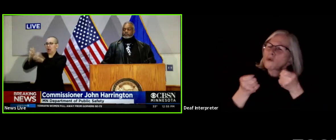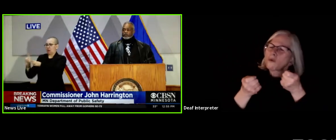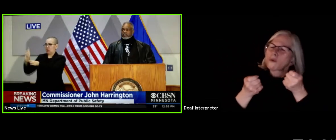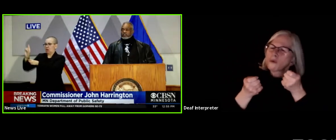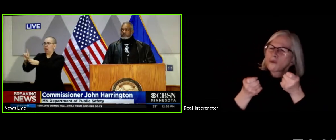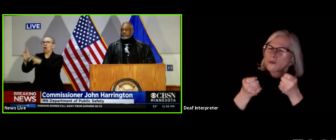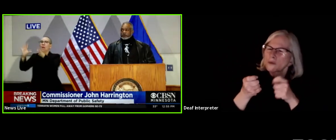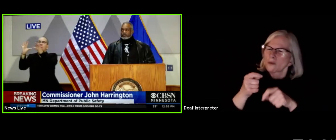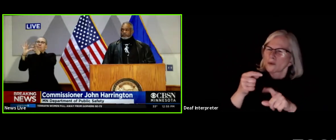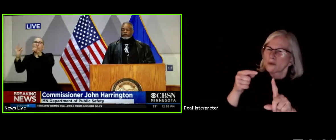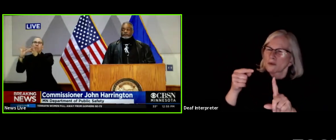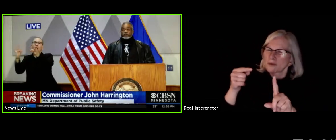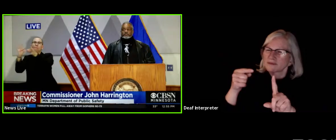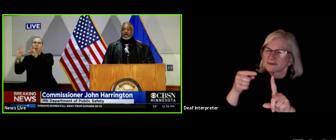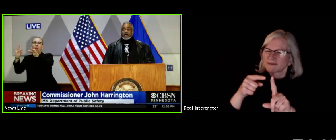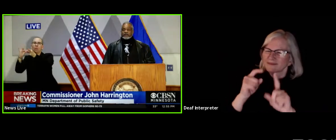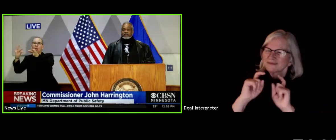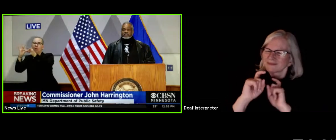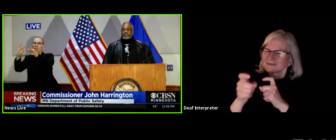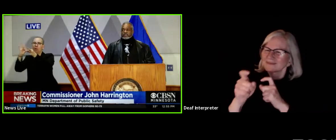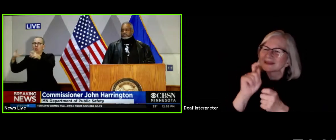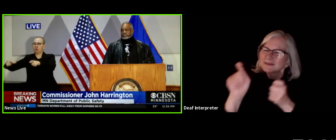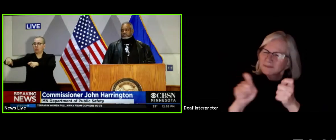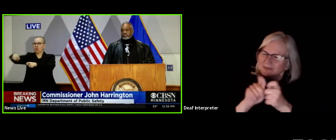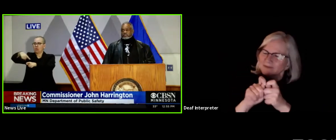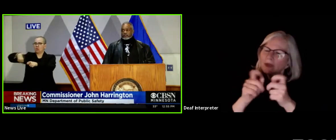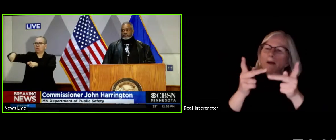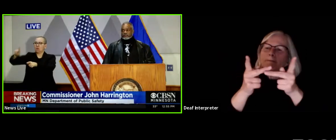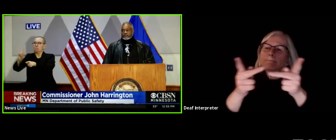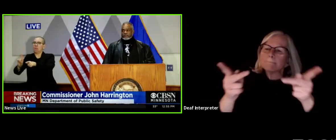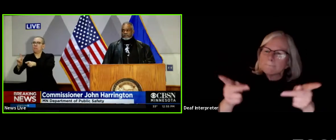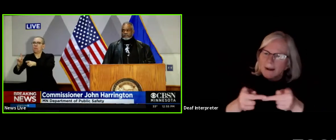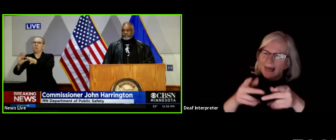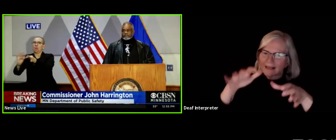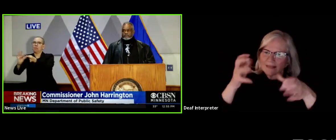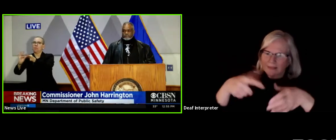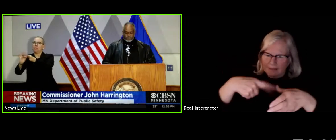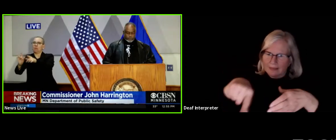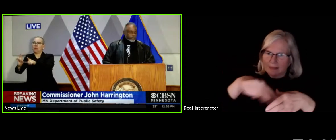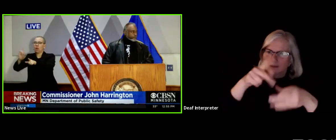gap between them so that the groups are not immediately adjacent to each other.